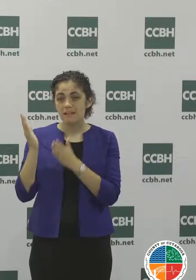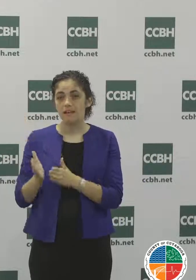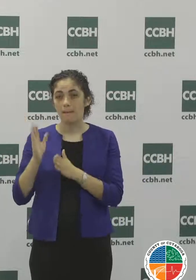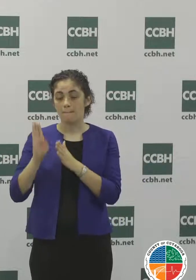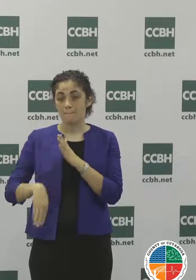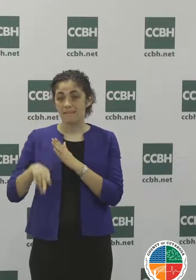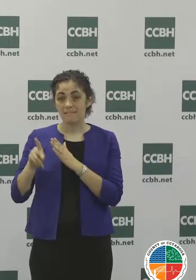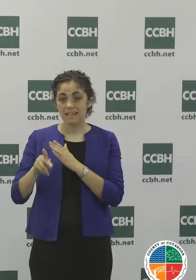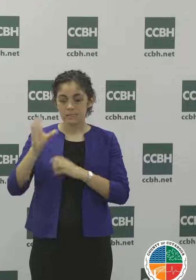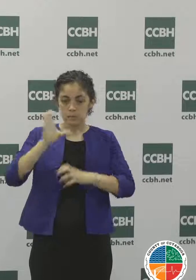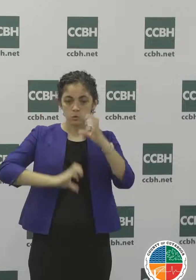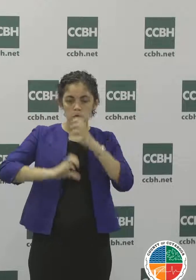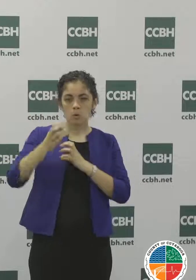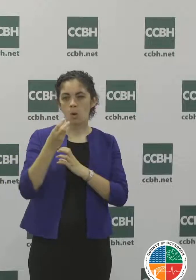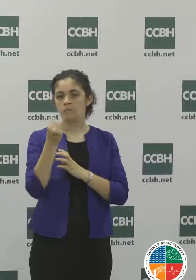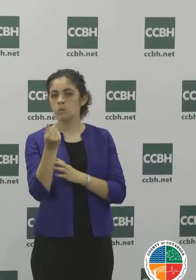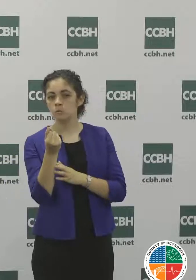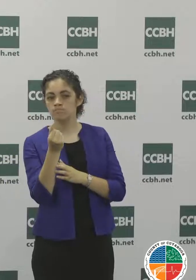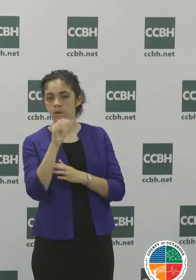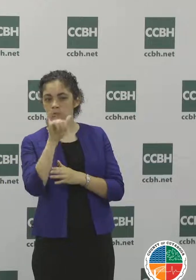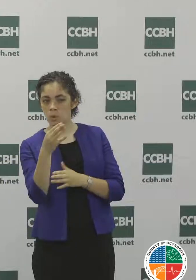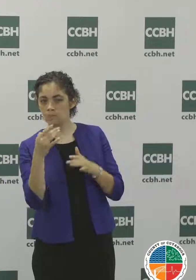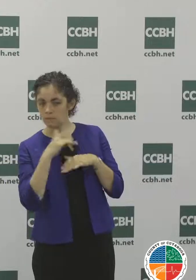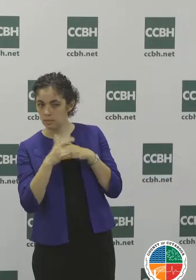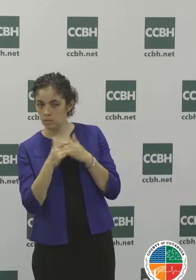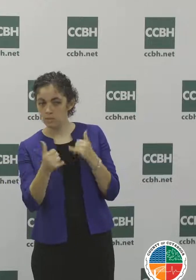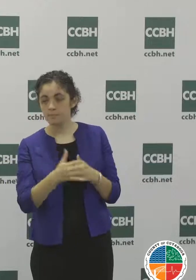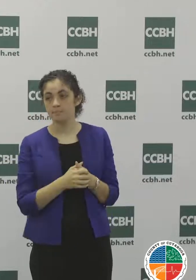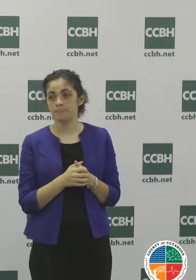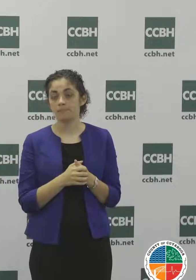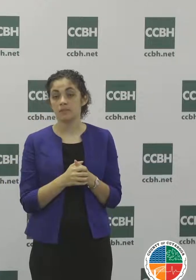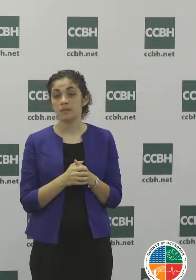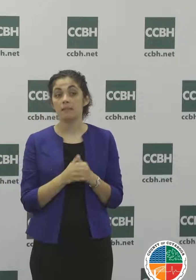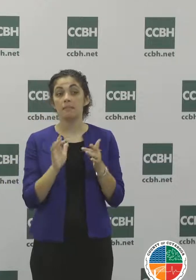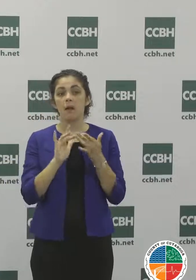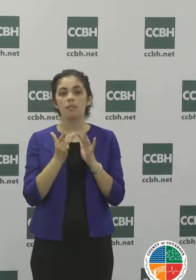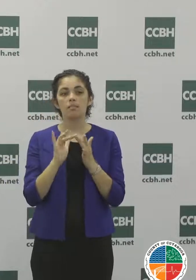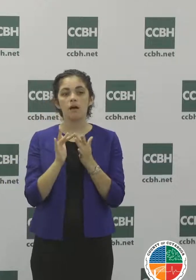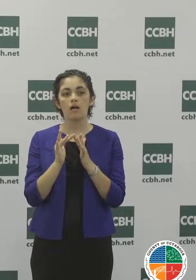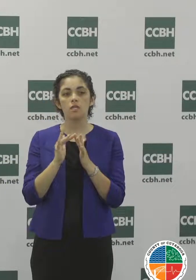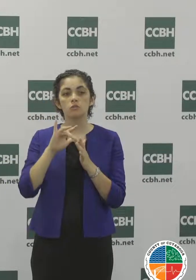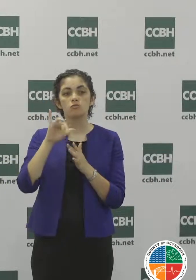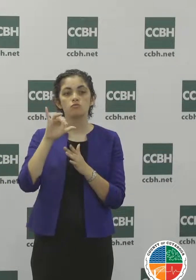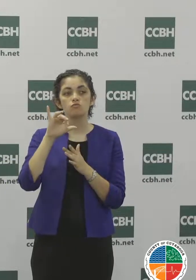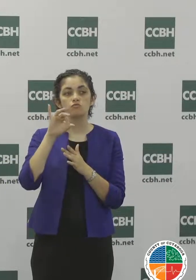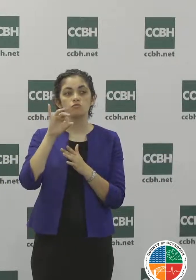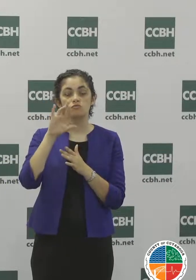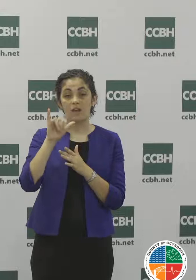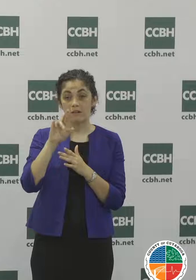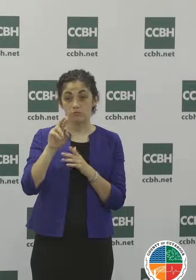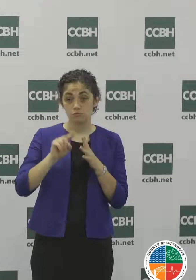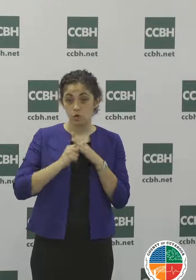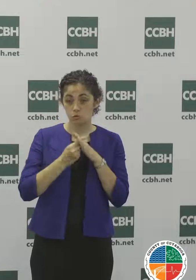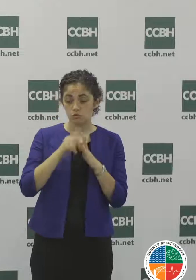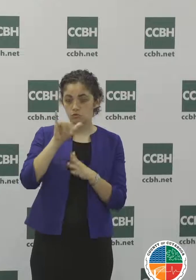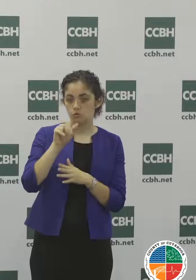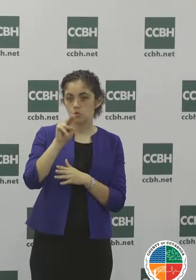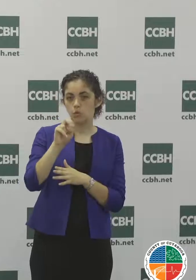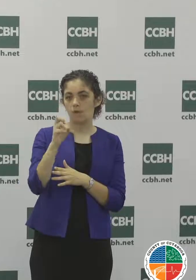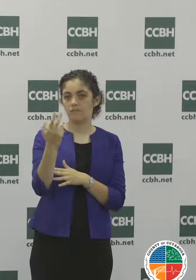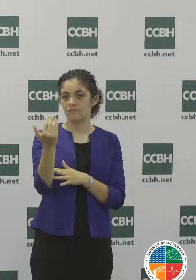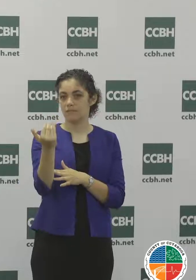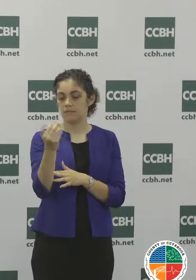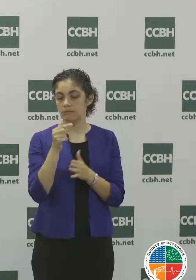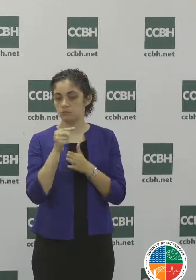and construction, to name a few. The virtual job fair week launches on June 15th and goes through